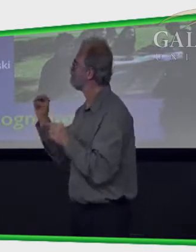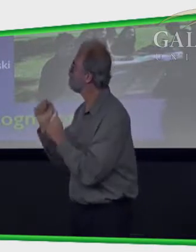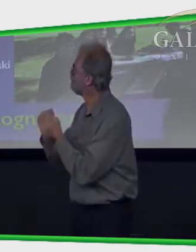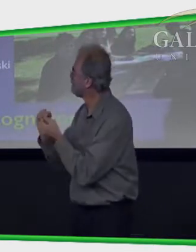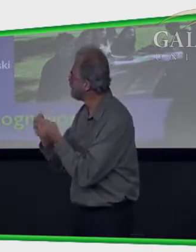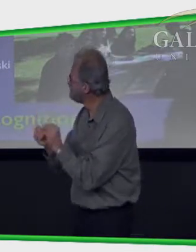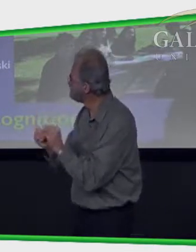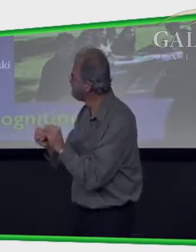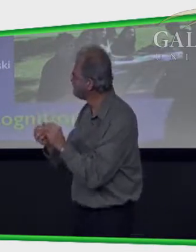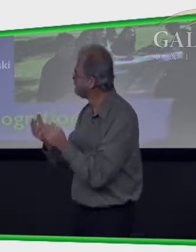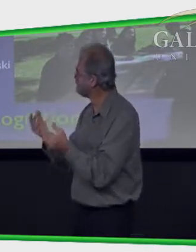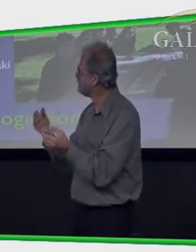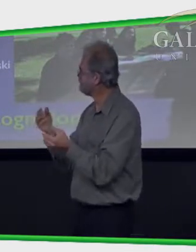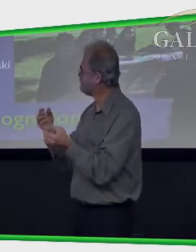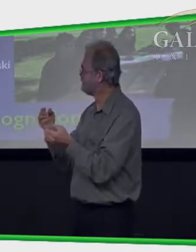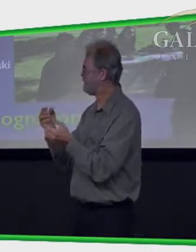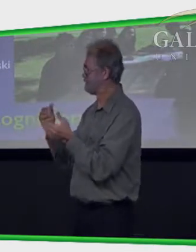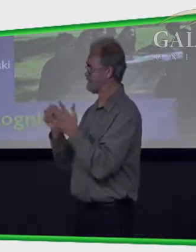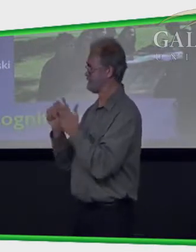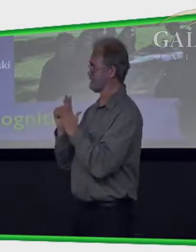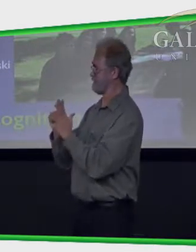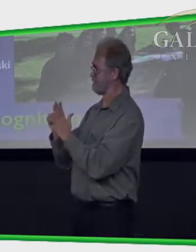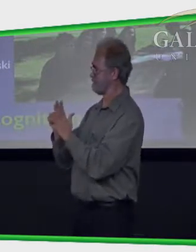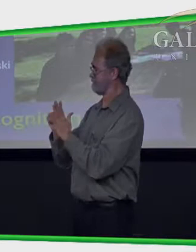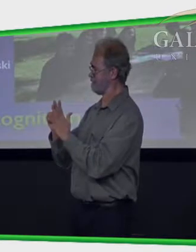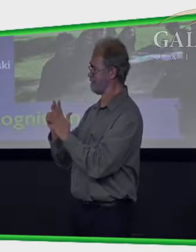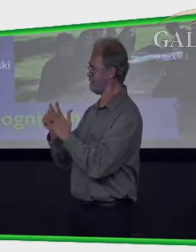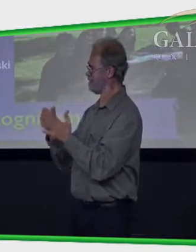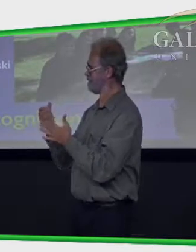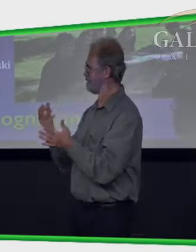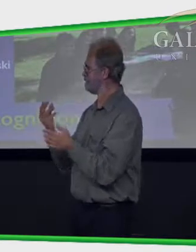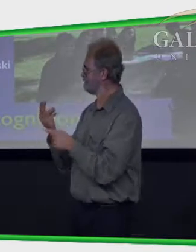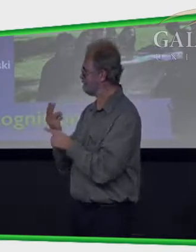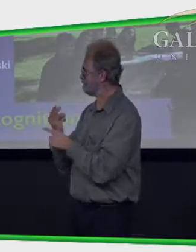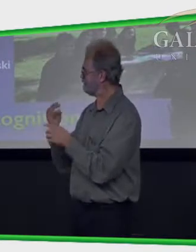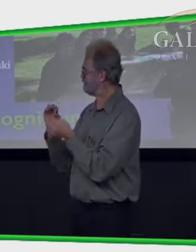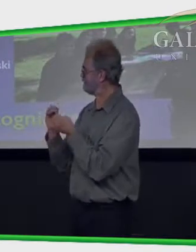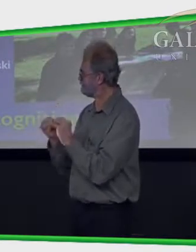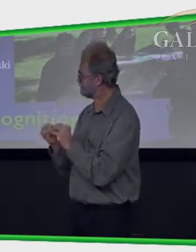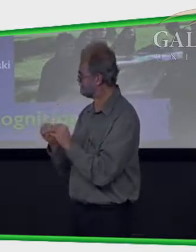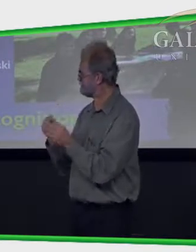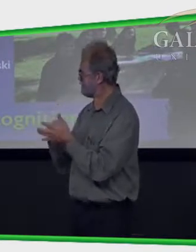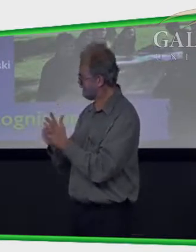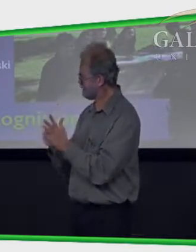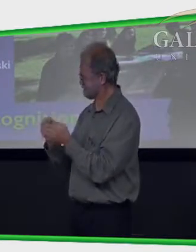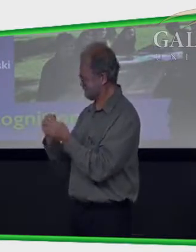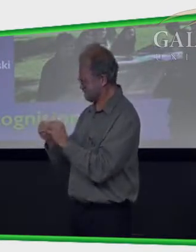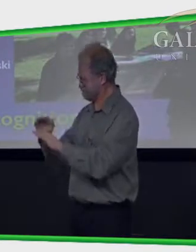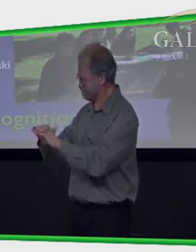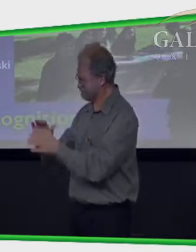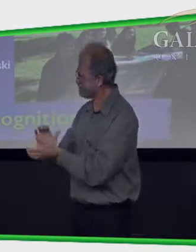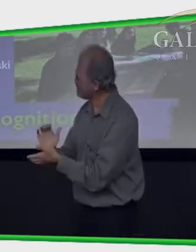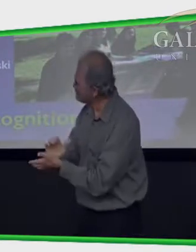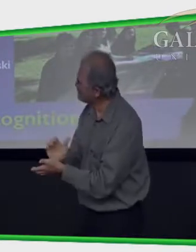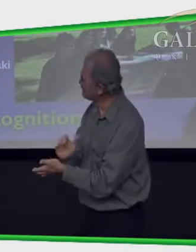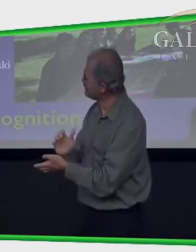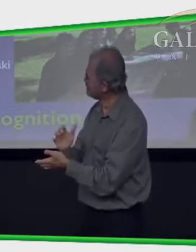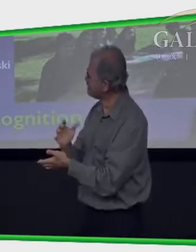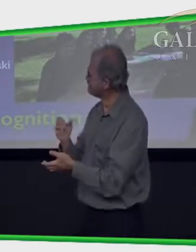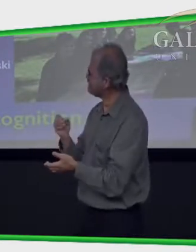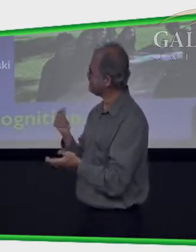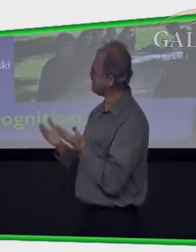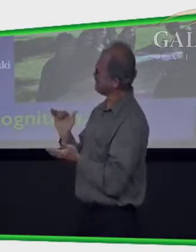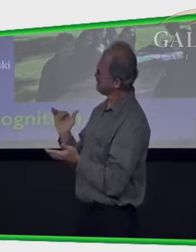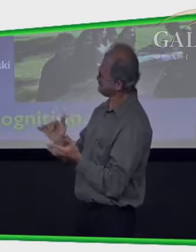and symbolic. So what then is gained by this externalization of